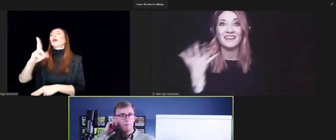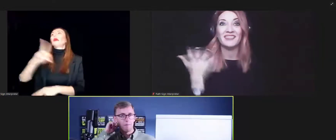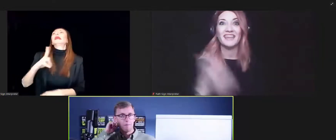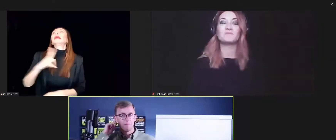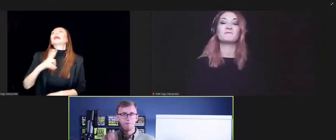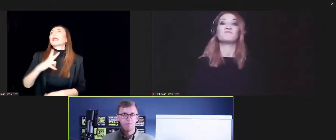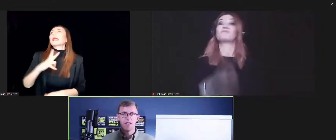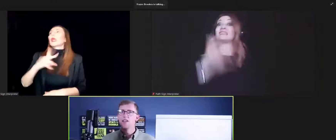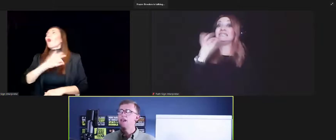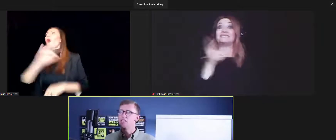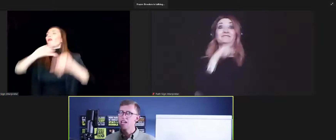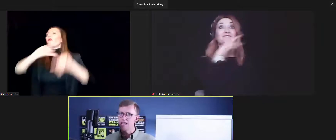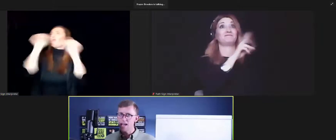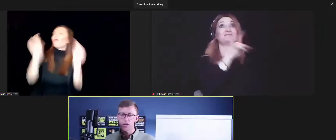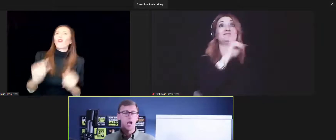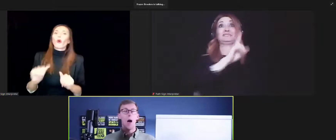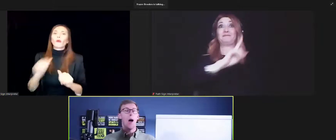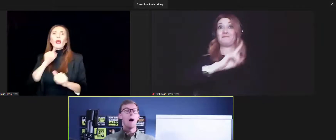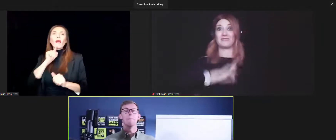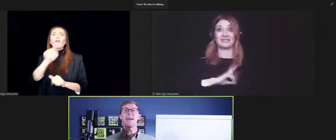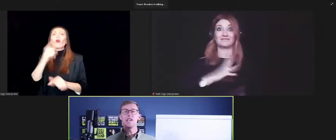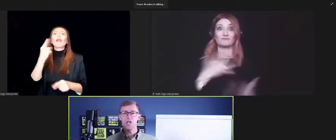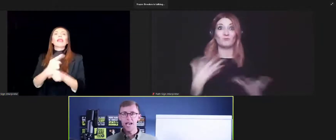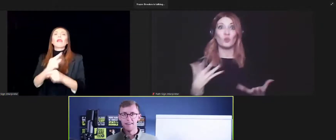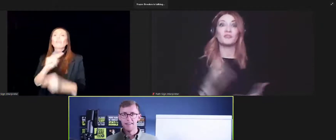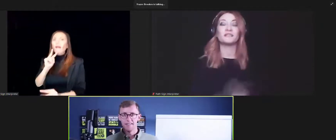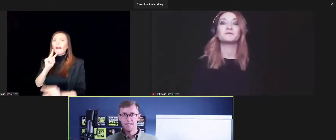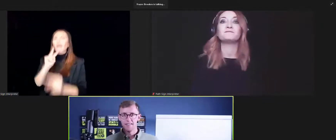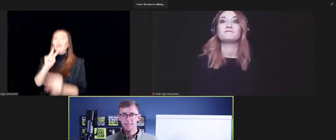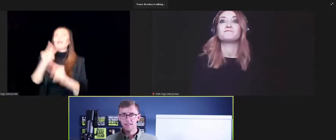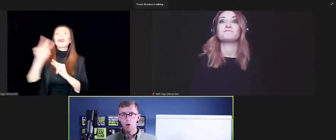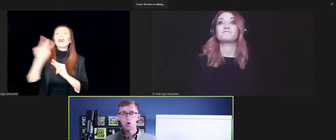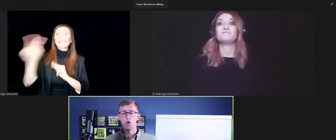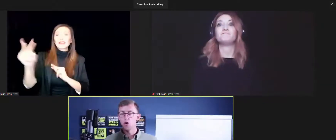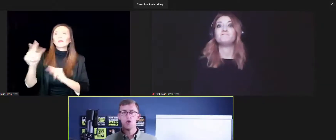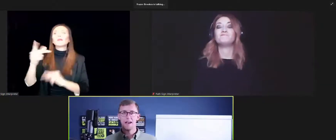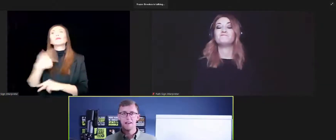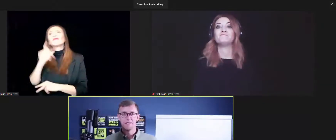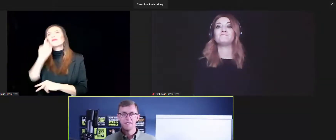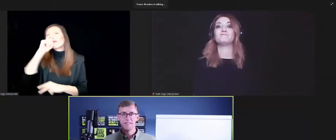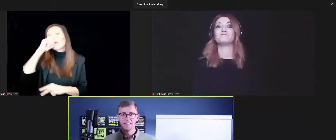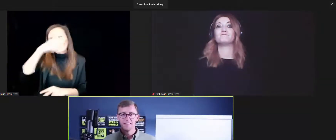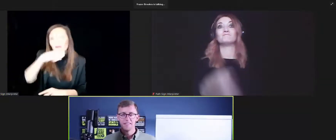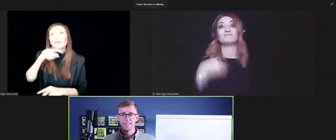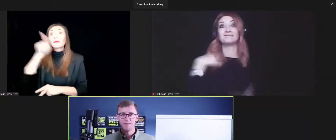that? They say yes. Amazing. Go crush it.